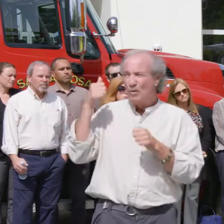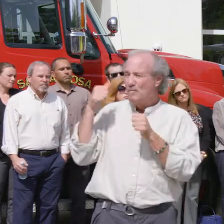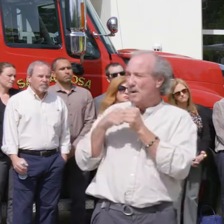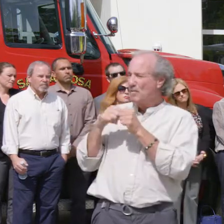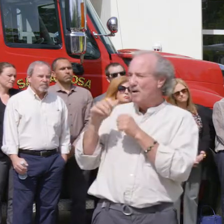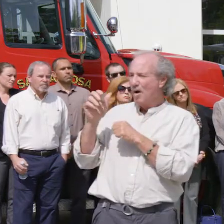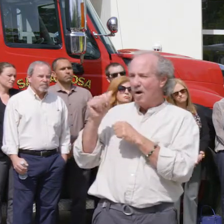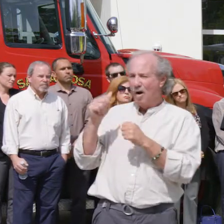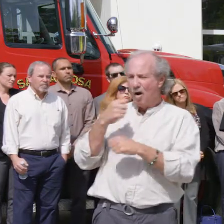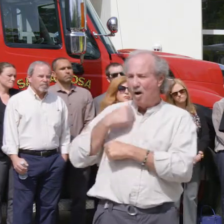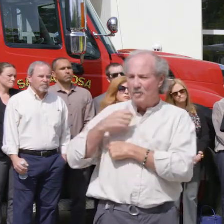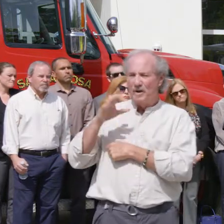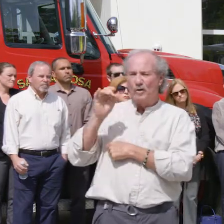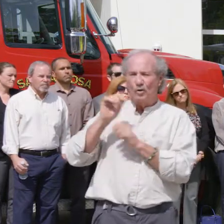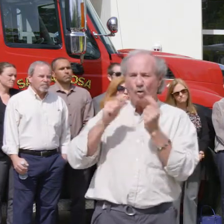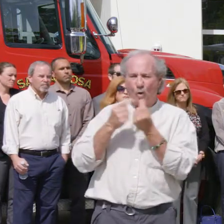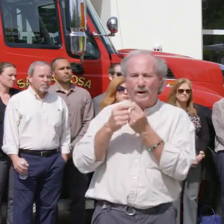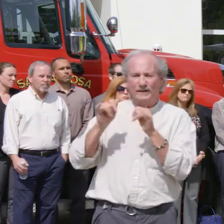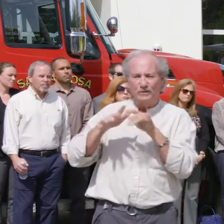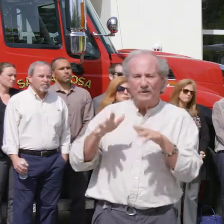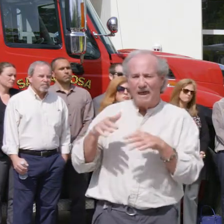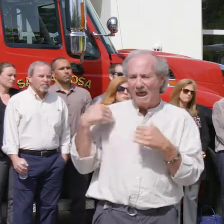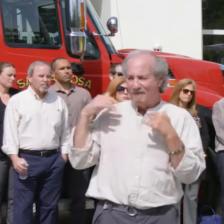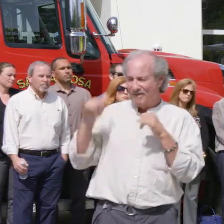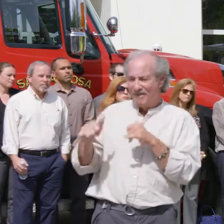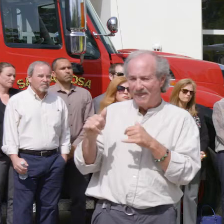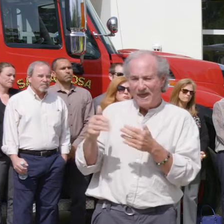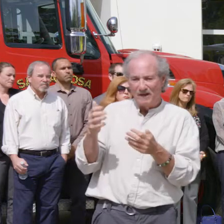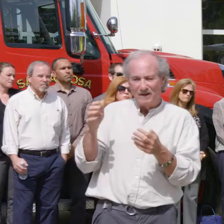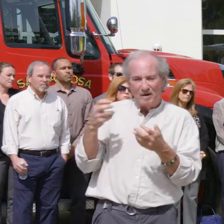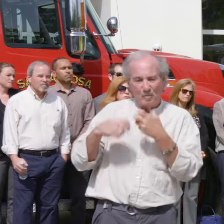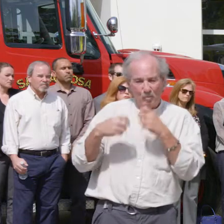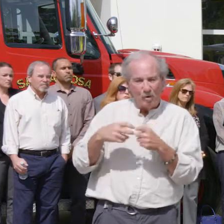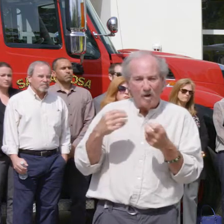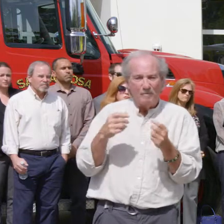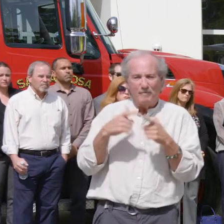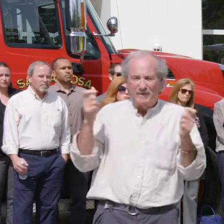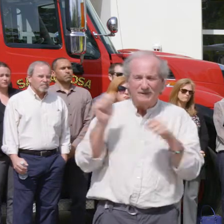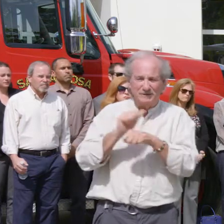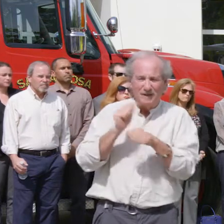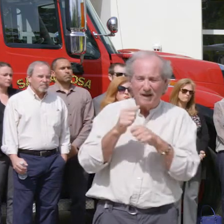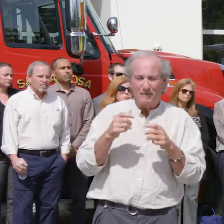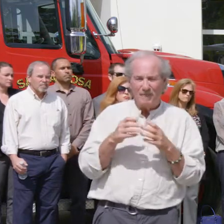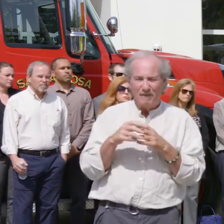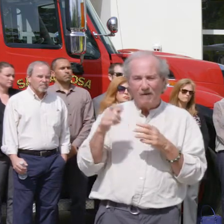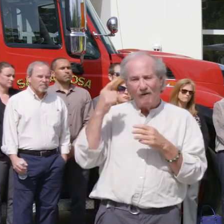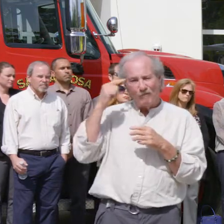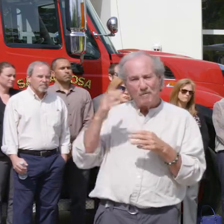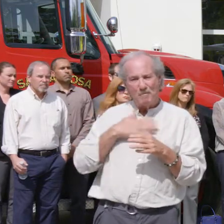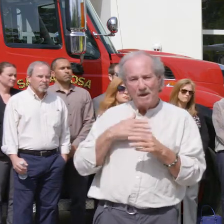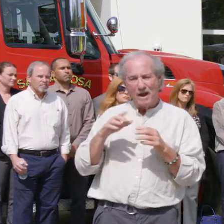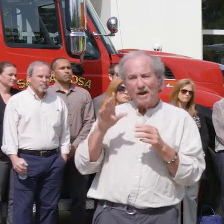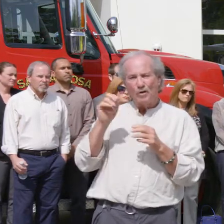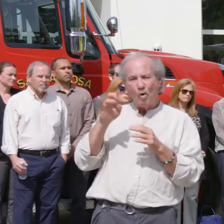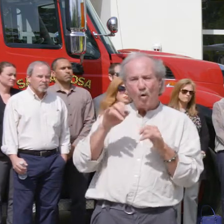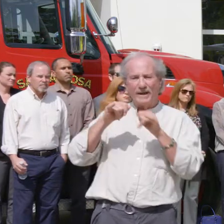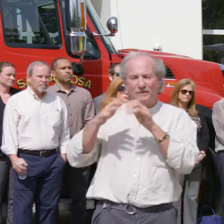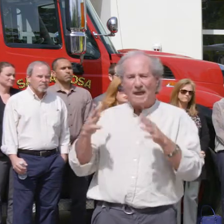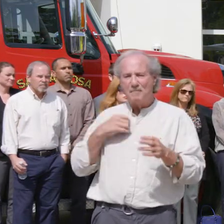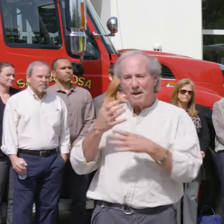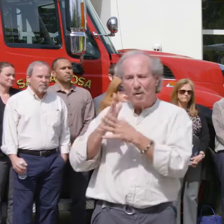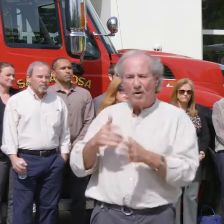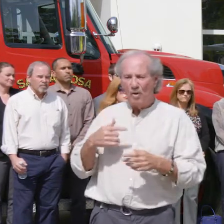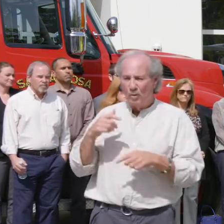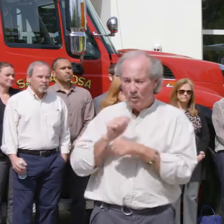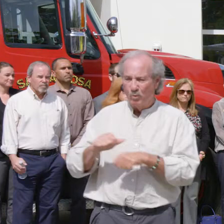U.S. Army Corps of Engineers ever being tasked with a debris removal mission of this size and scope. For the Corps and our partners, some of the efforts we undertook